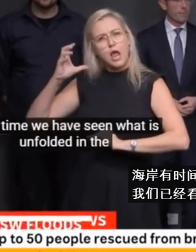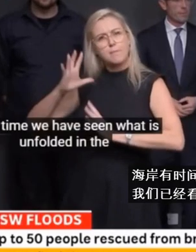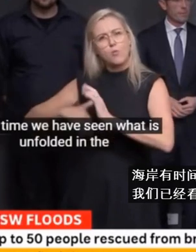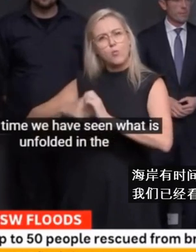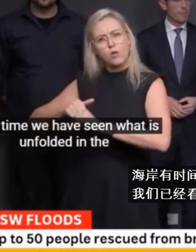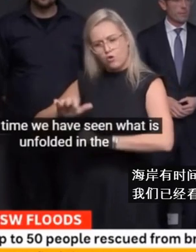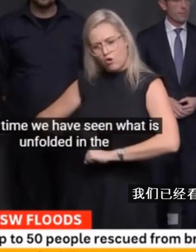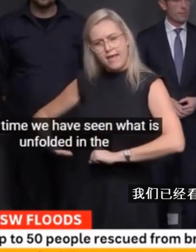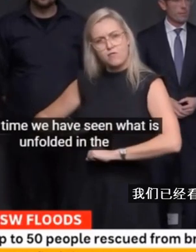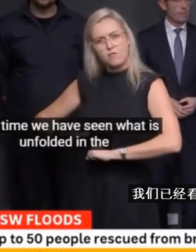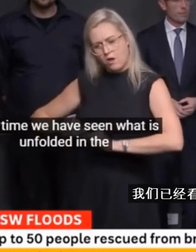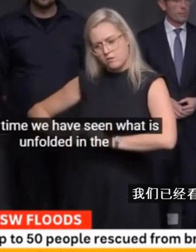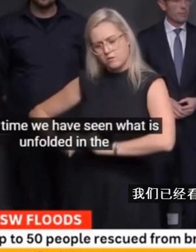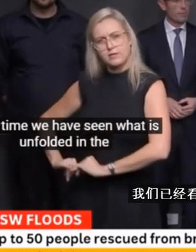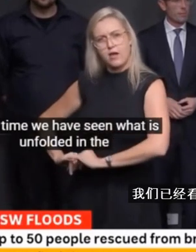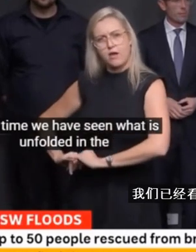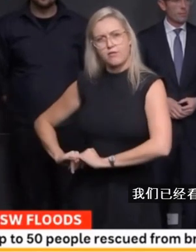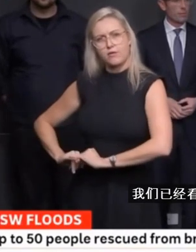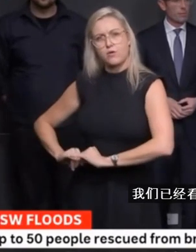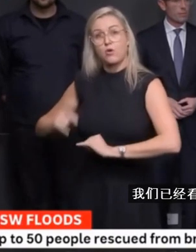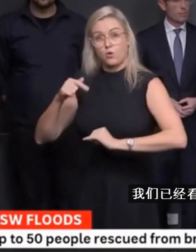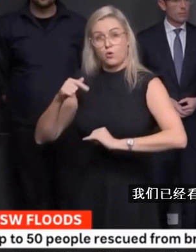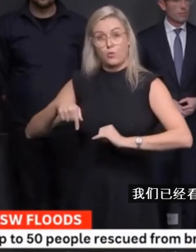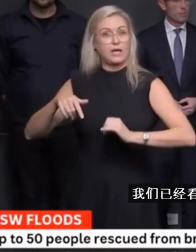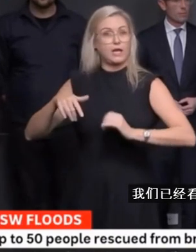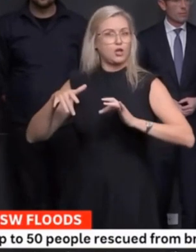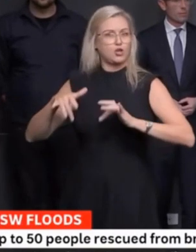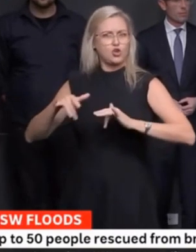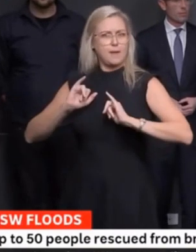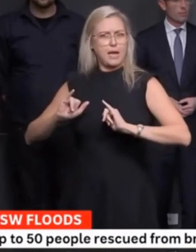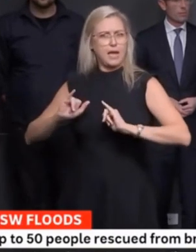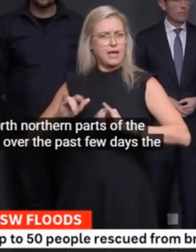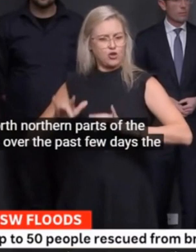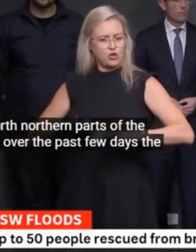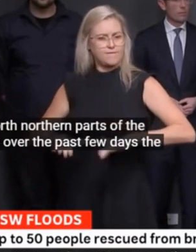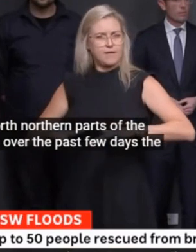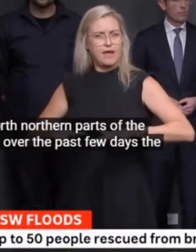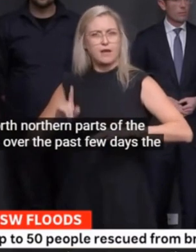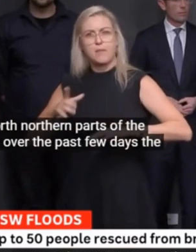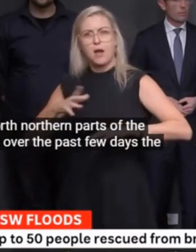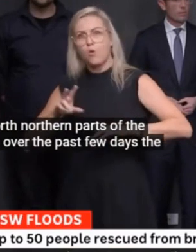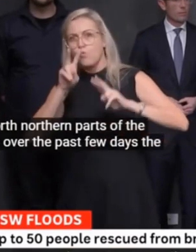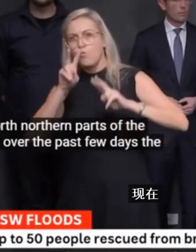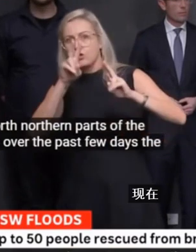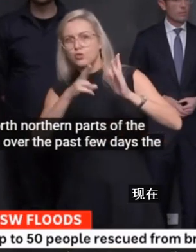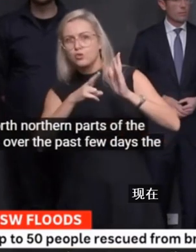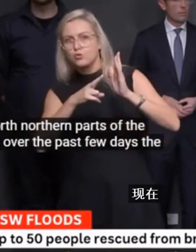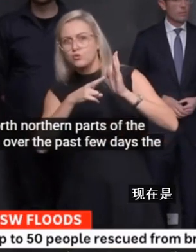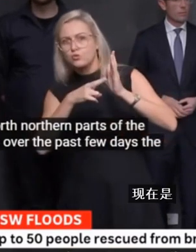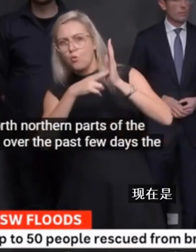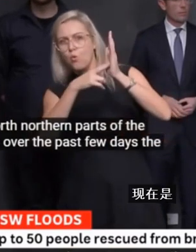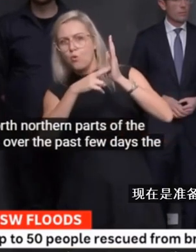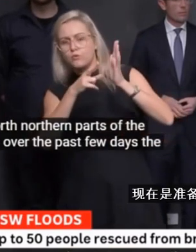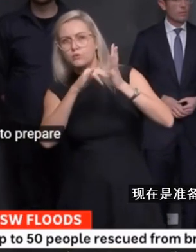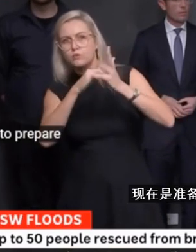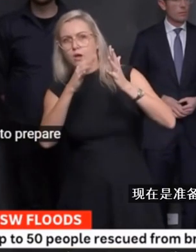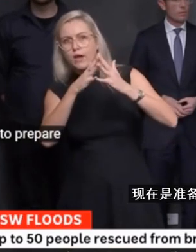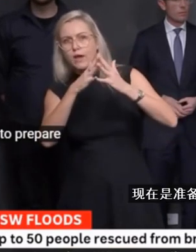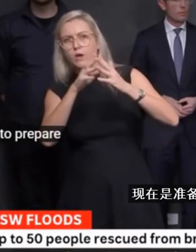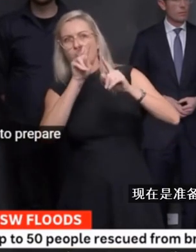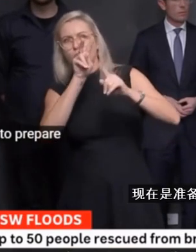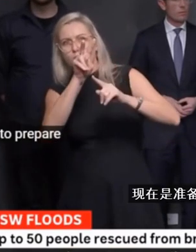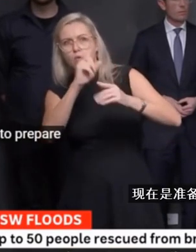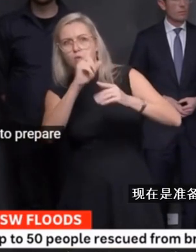has unfolded in the northern parts of the state over the past few days. The time to prepare